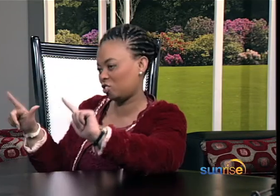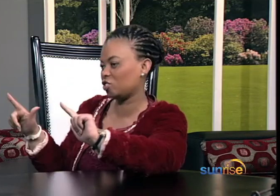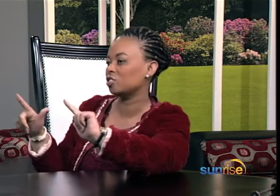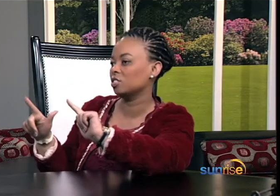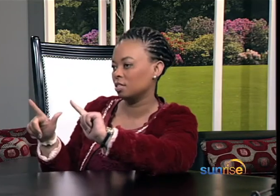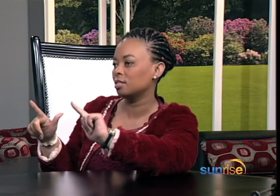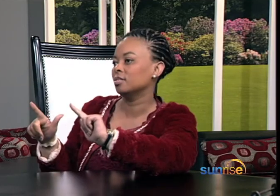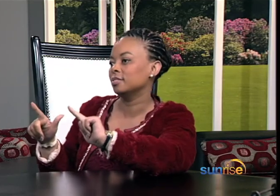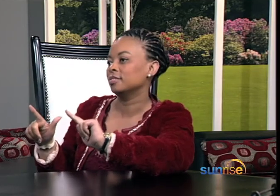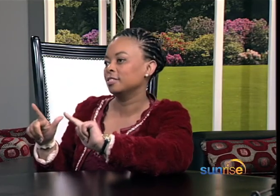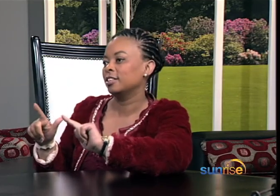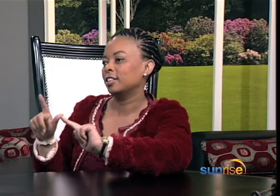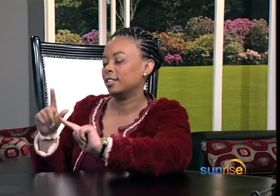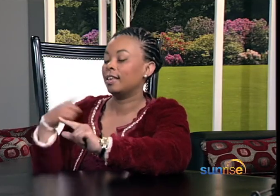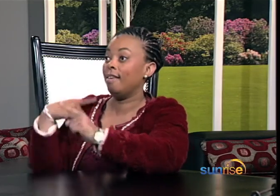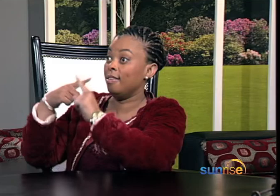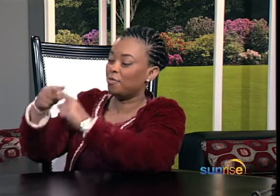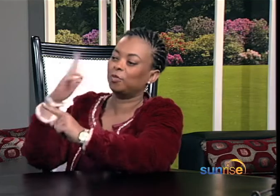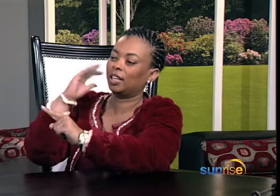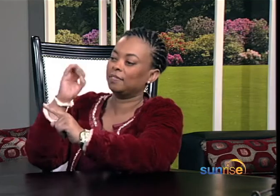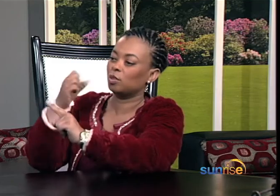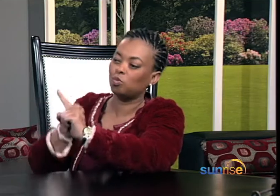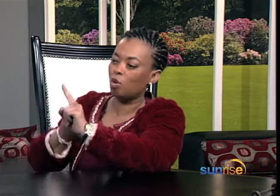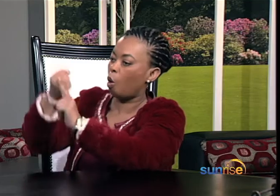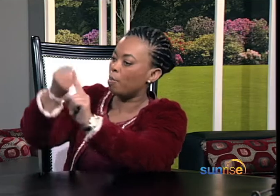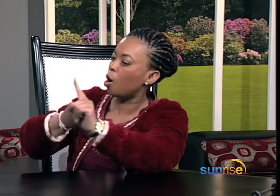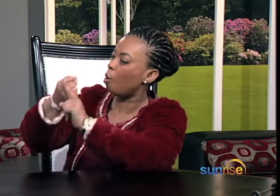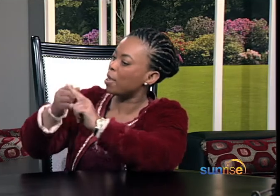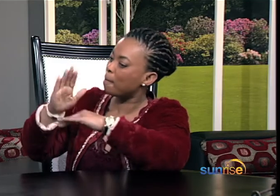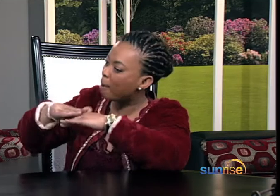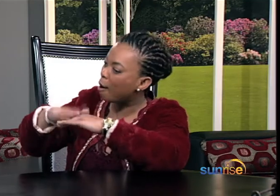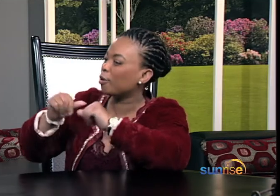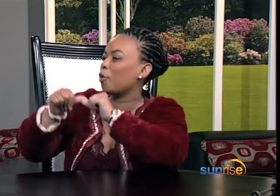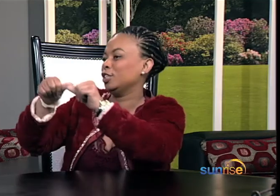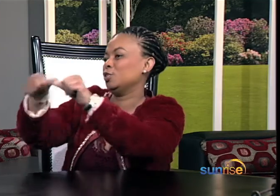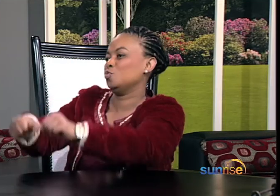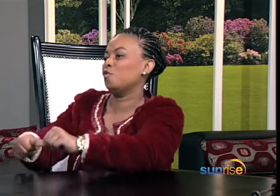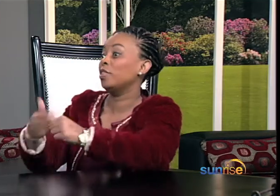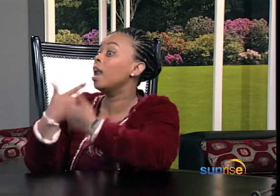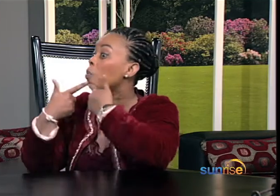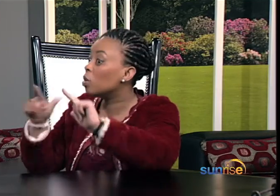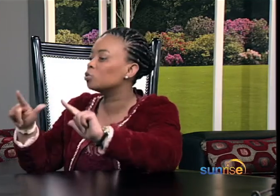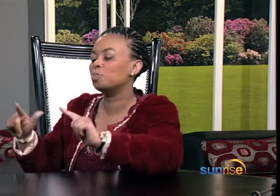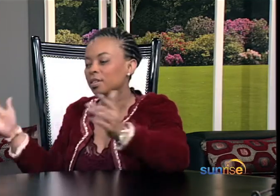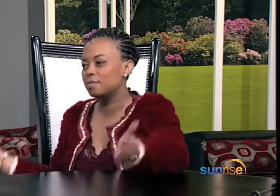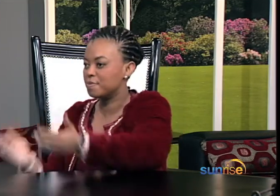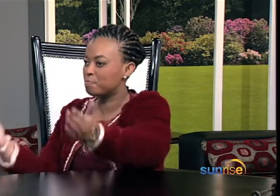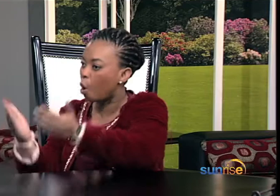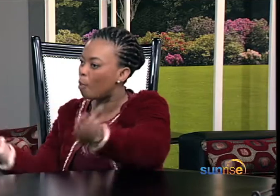to the deaf community will be free. And the aim of DEFSA is to lobby more, continue to lobby for the